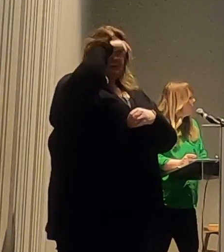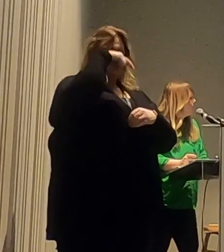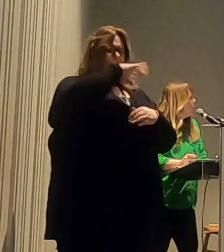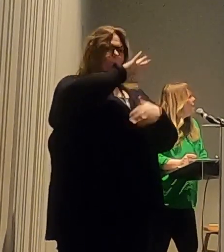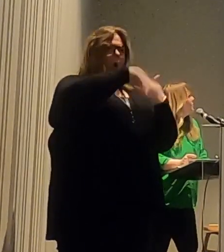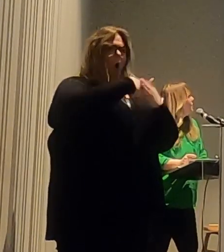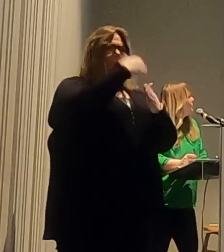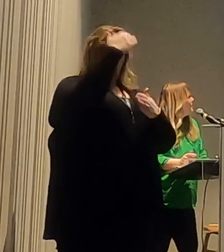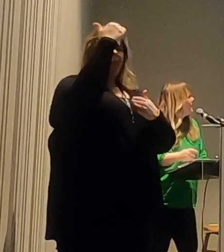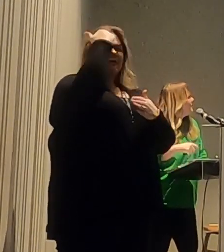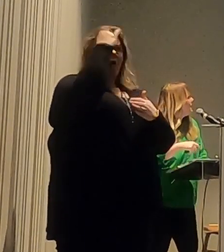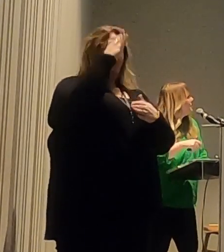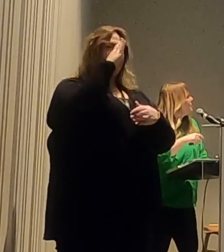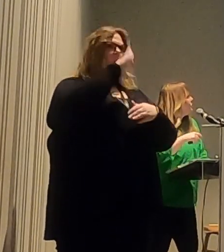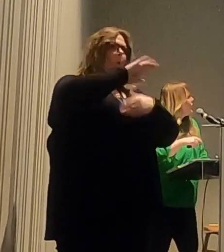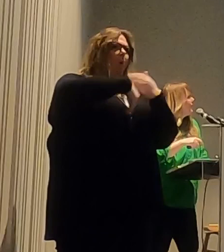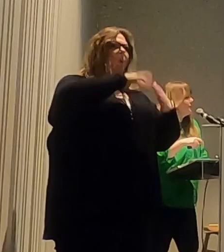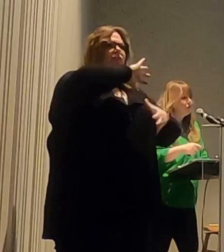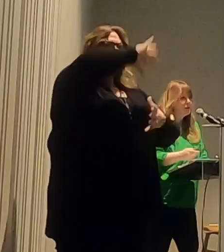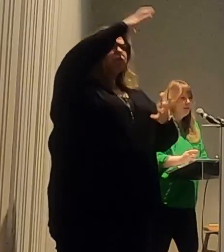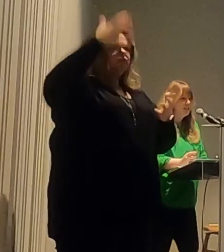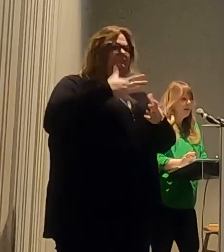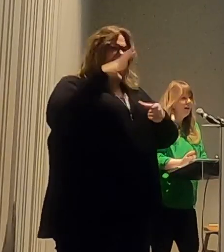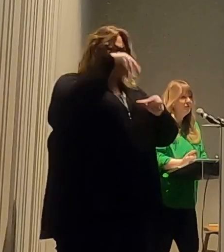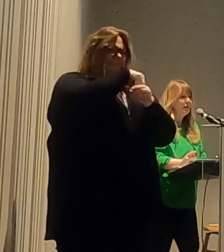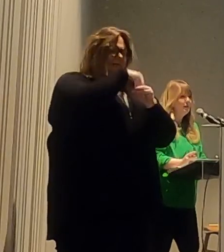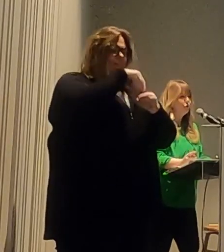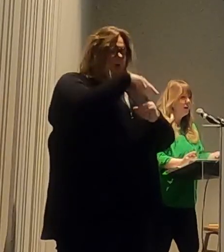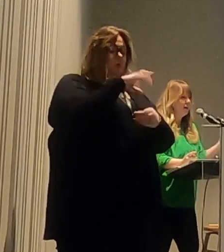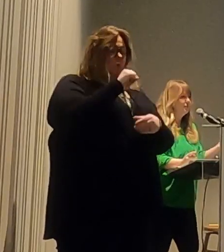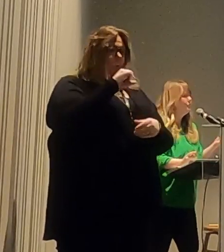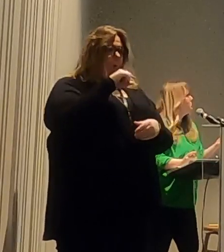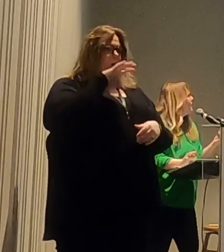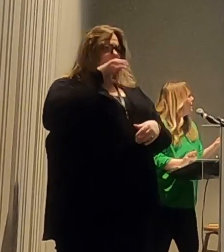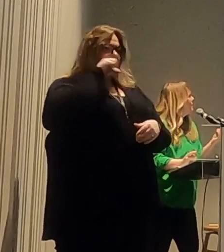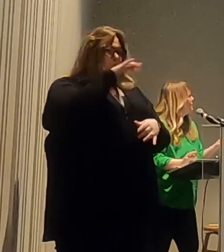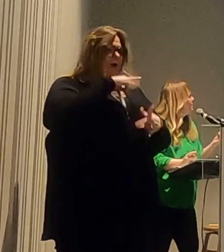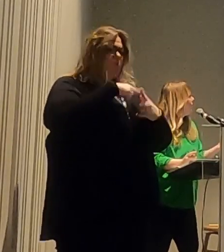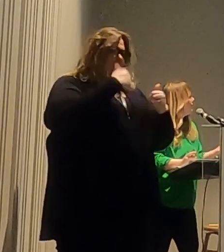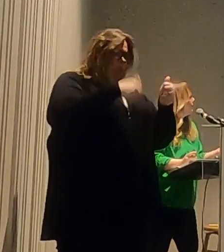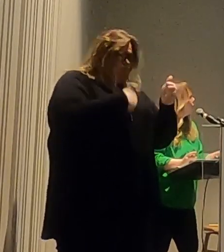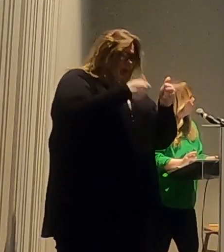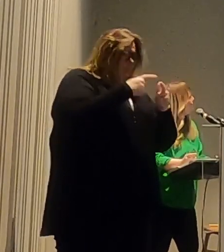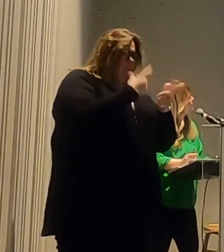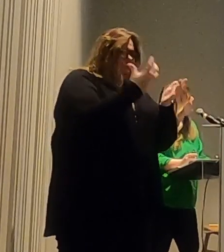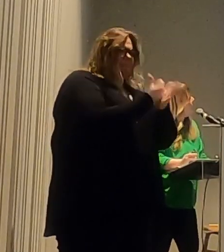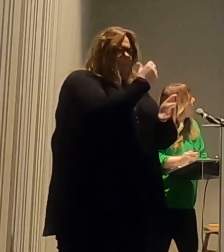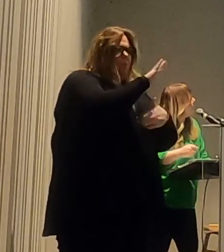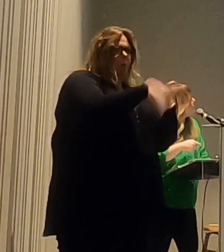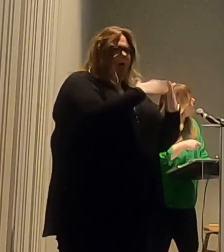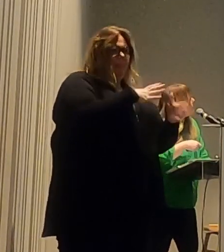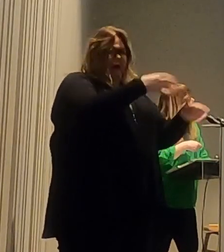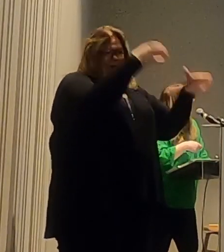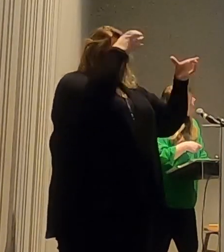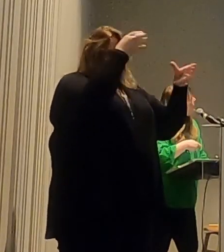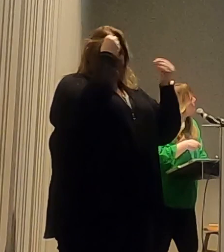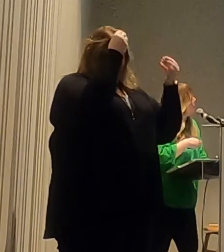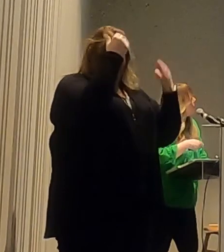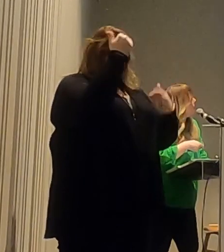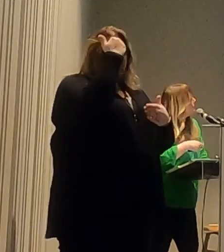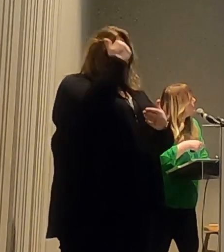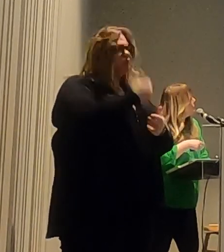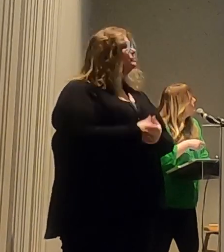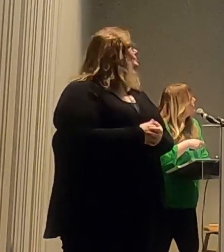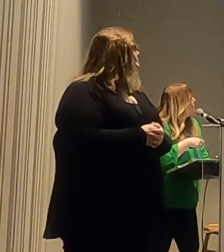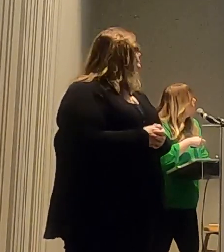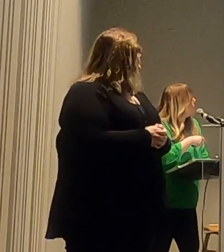universe in them. So this idea that the dragons are chasing after that, trying to obtain this knowledge. And then we also have some